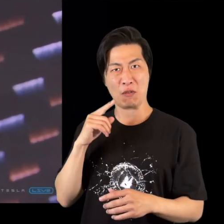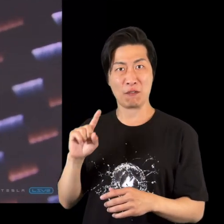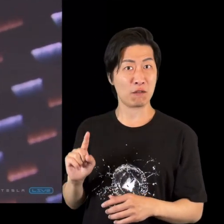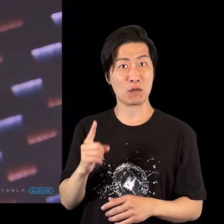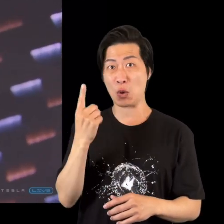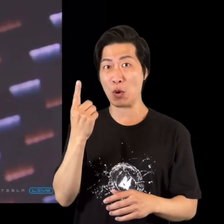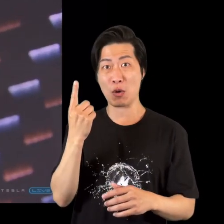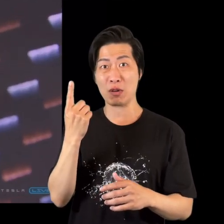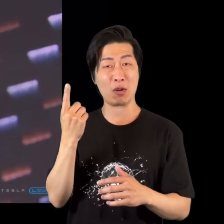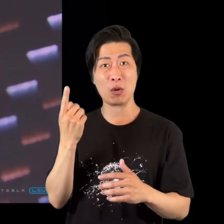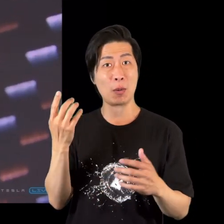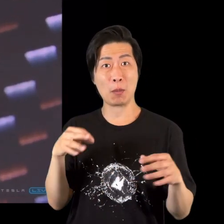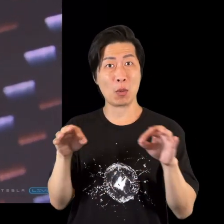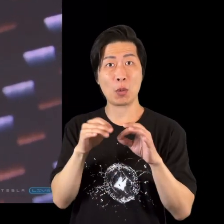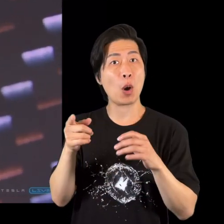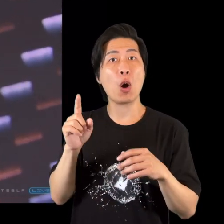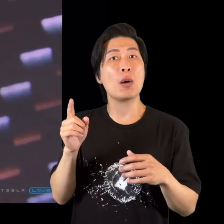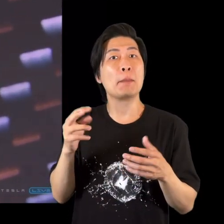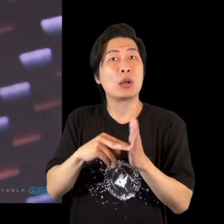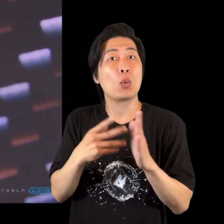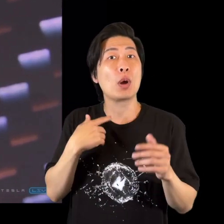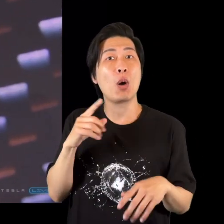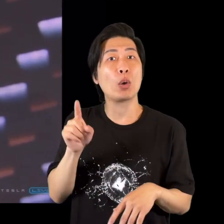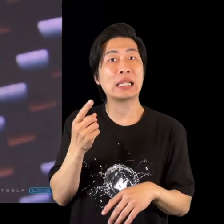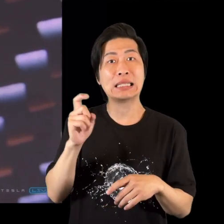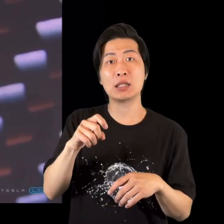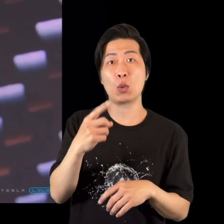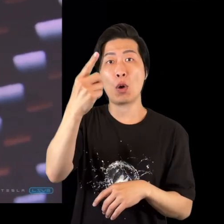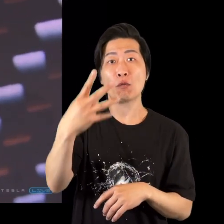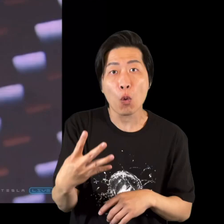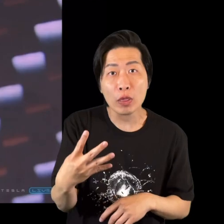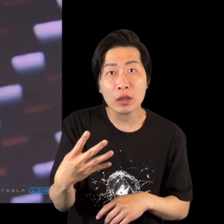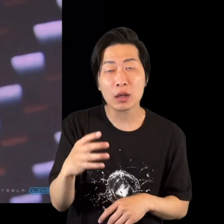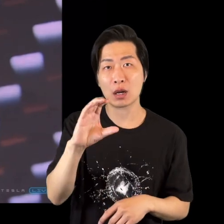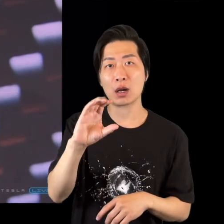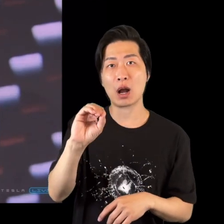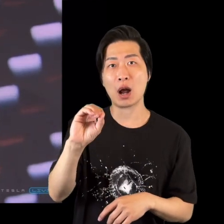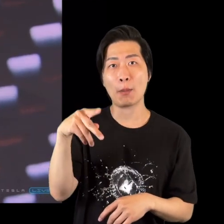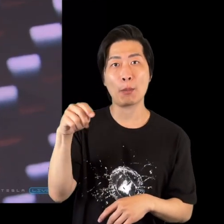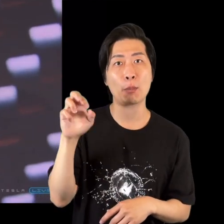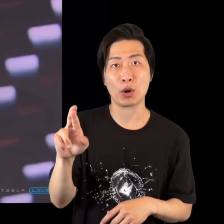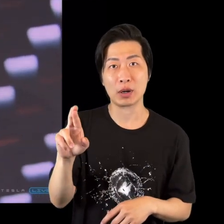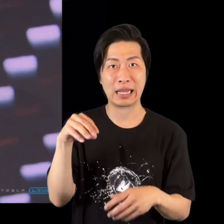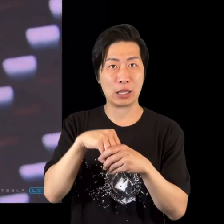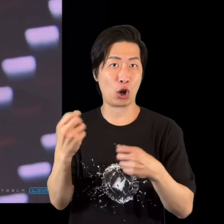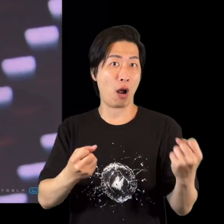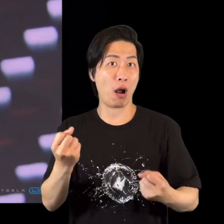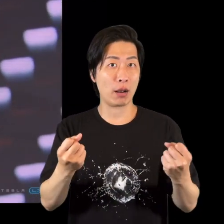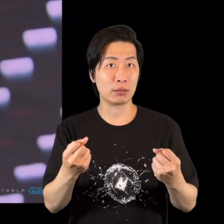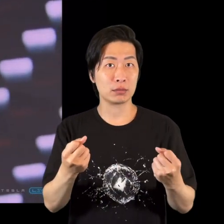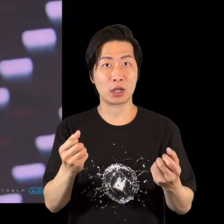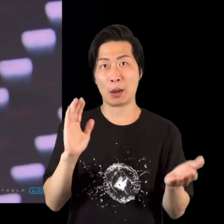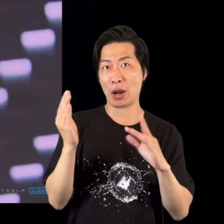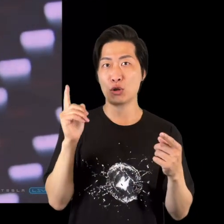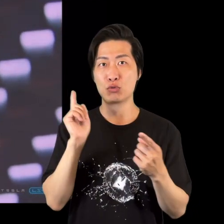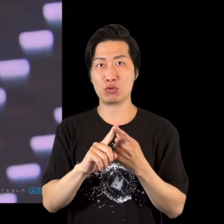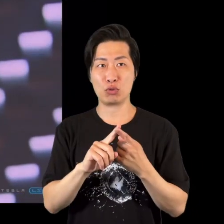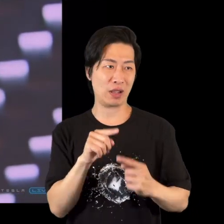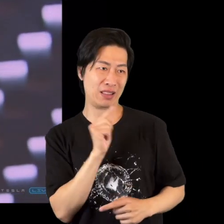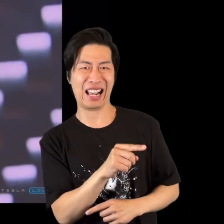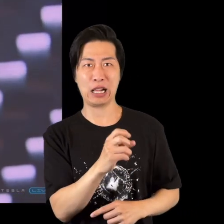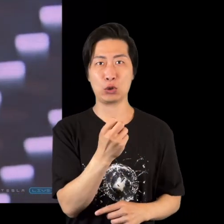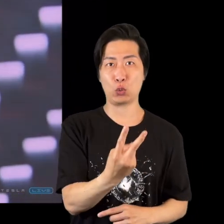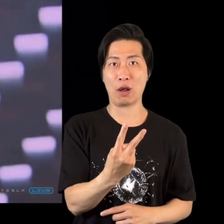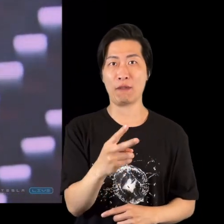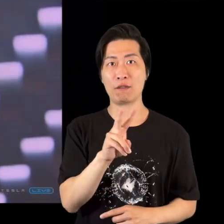copper for in the car as would be needed for a 12-volt battery. So that's a big deal, because